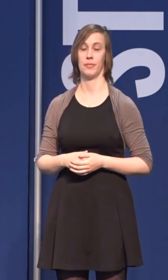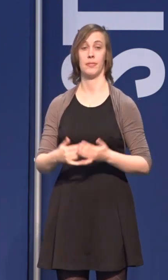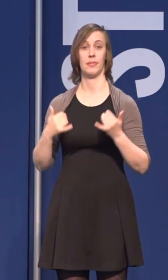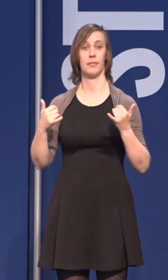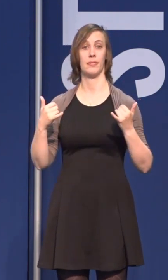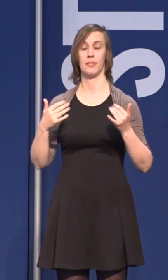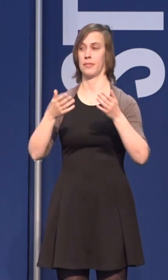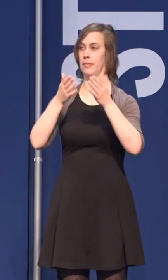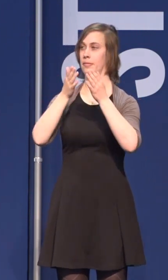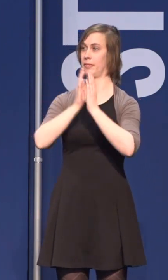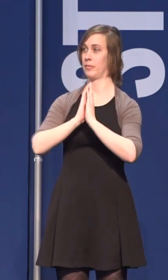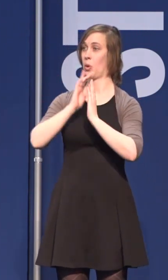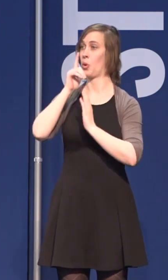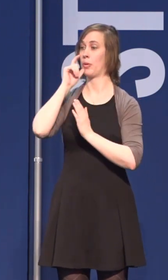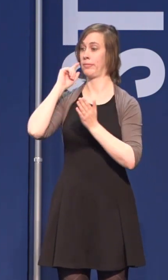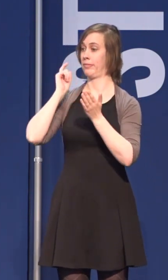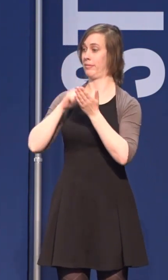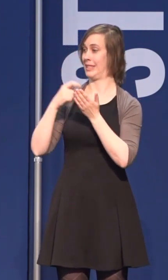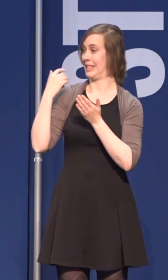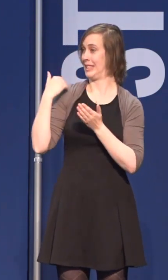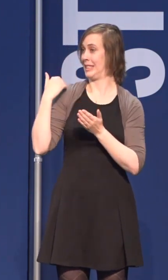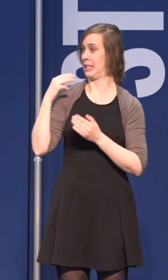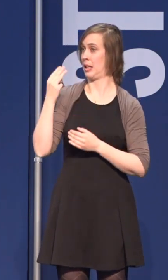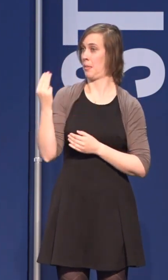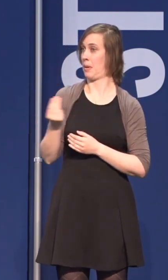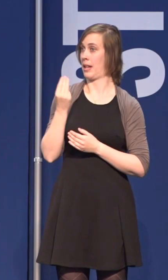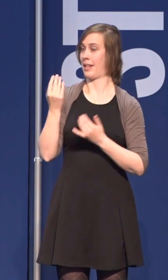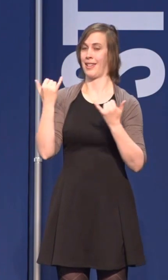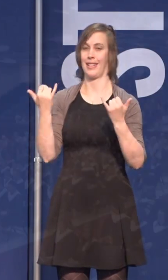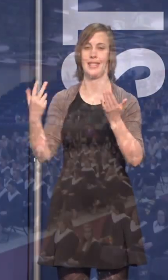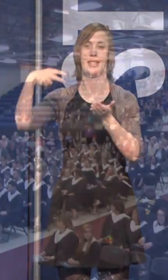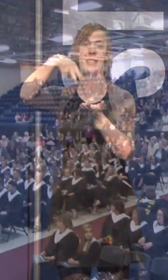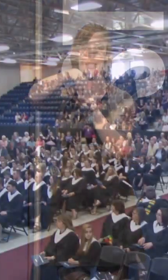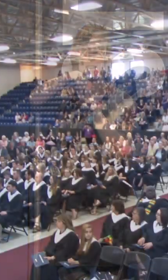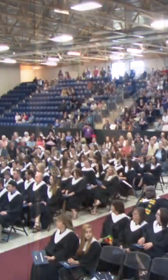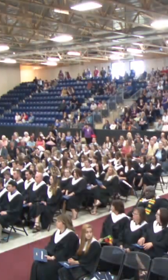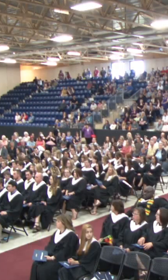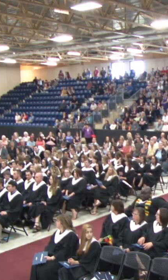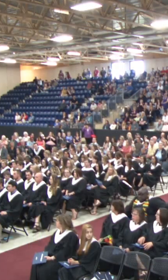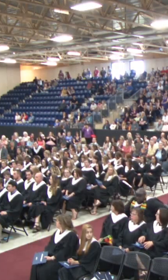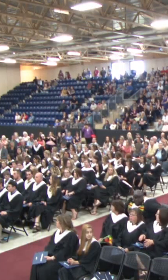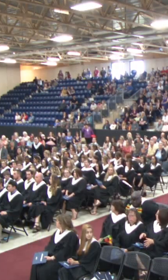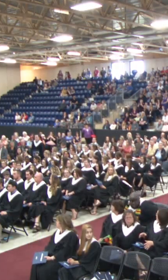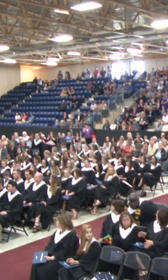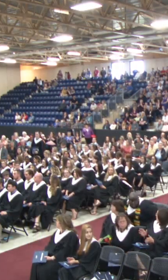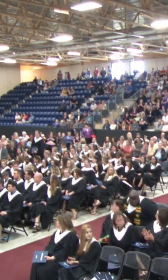those graduates please stand and be recognized here this morning.